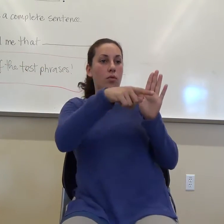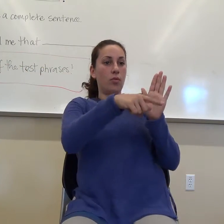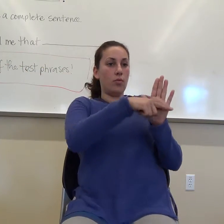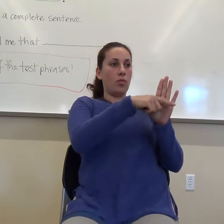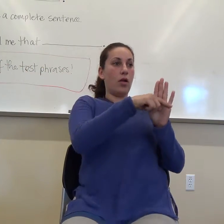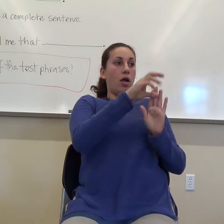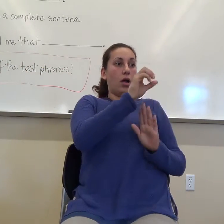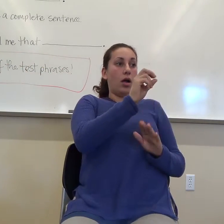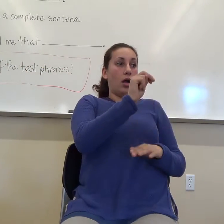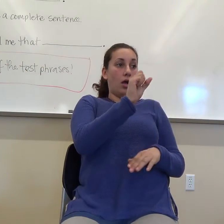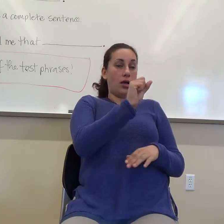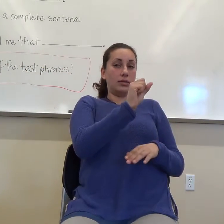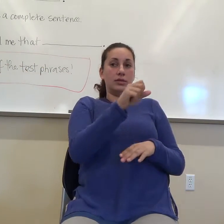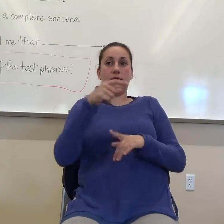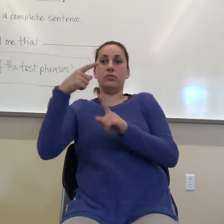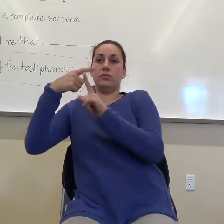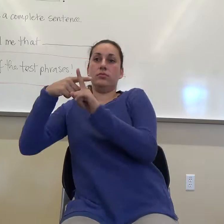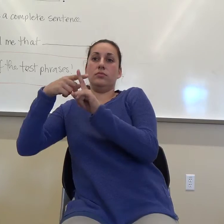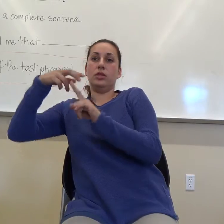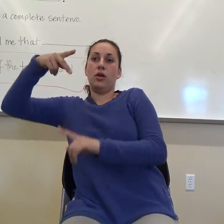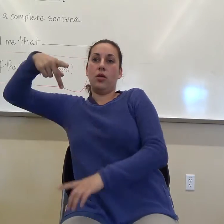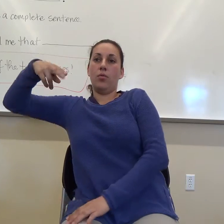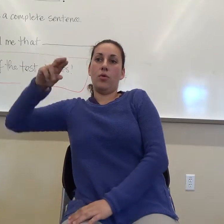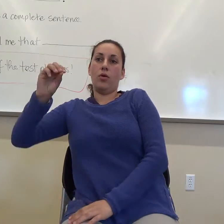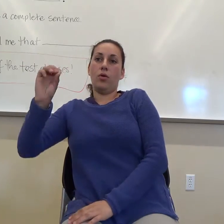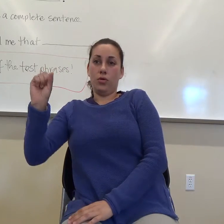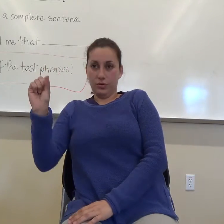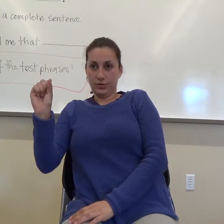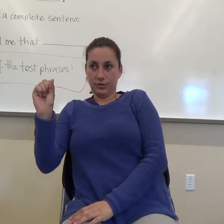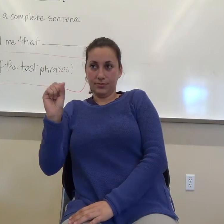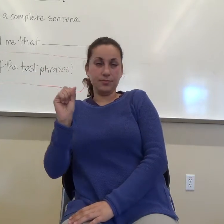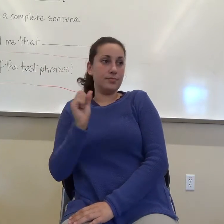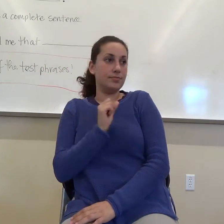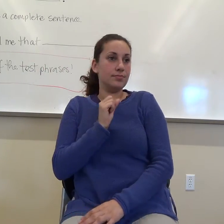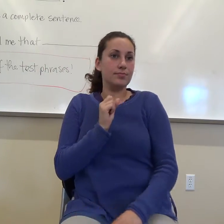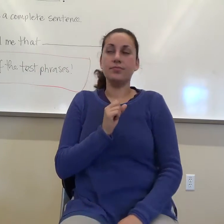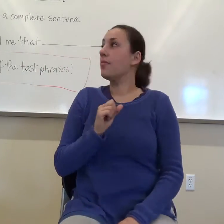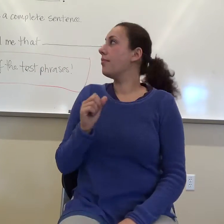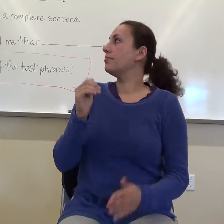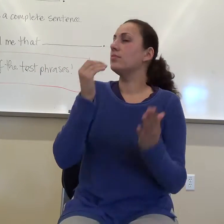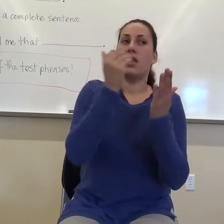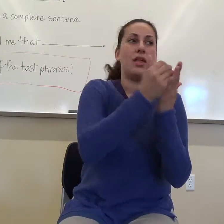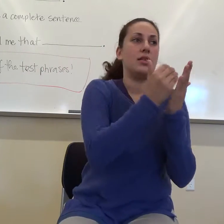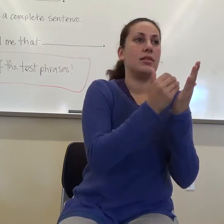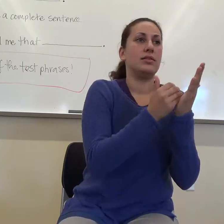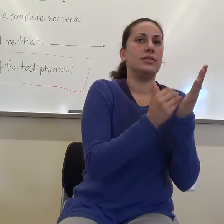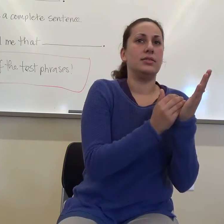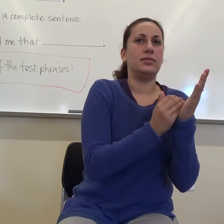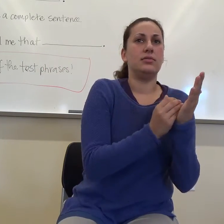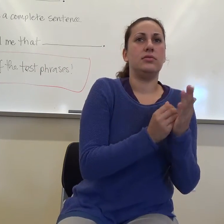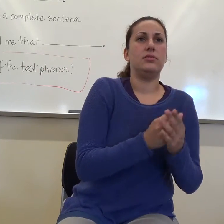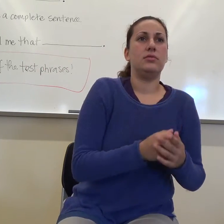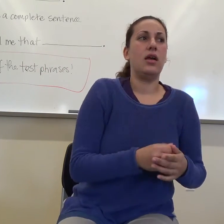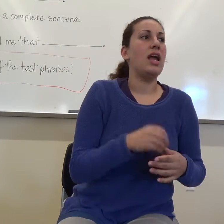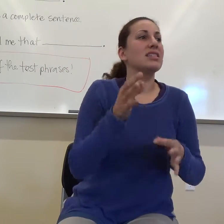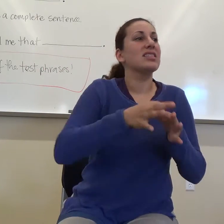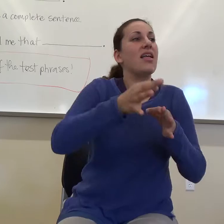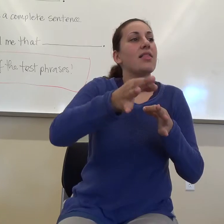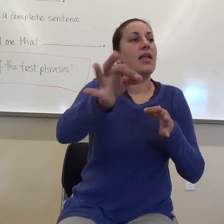list of? It's no more effective, it just delays the next